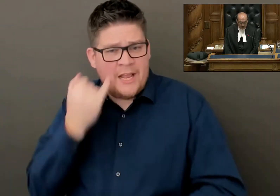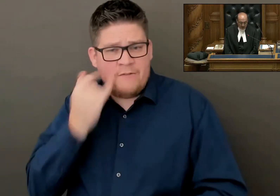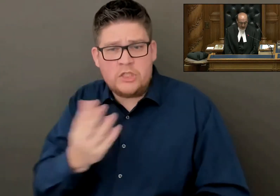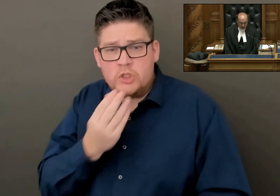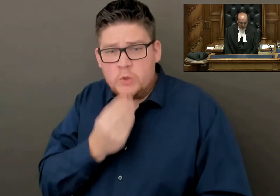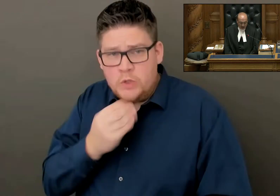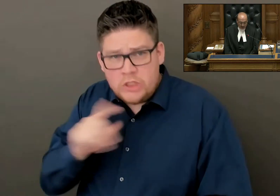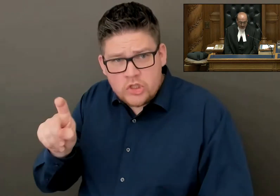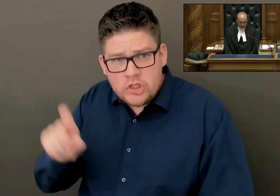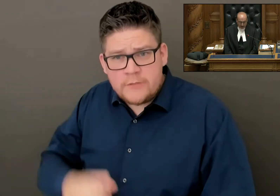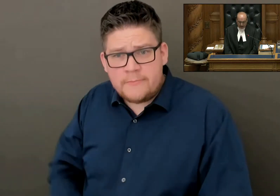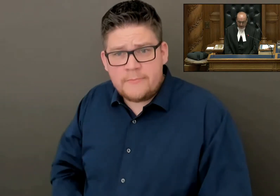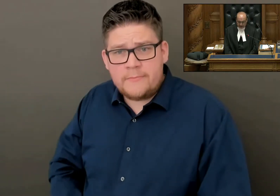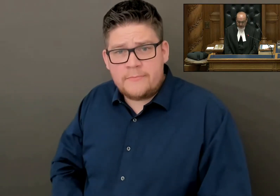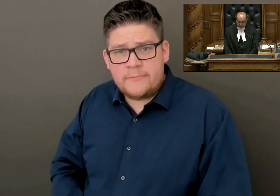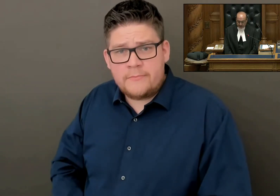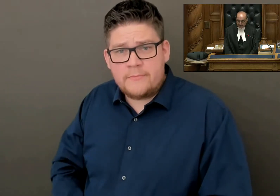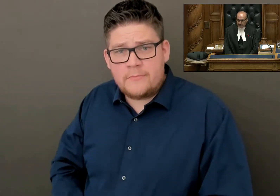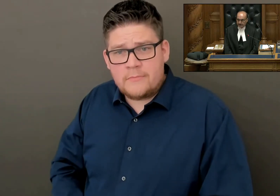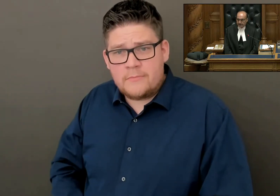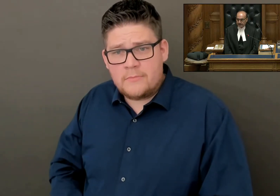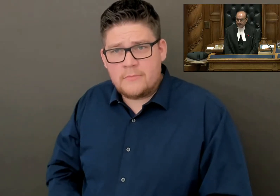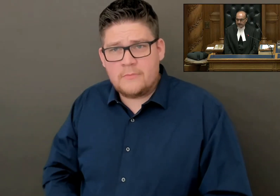Minister of Jobs and Economic Development.